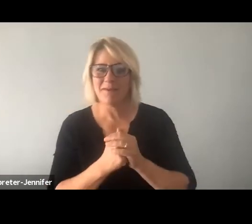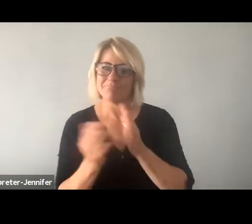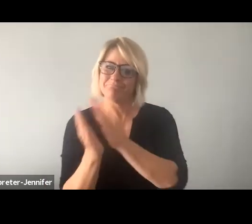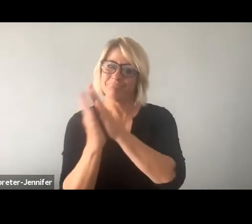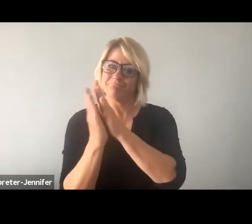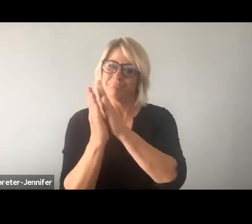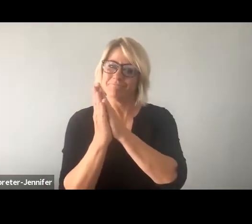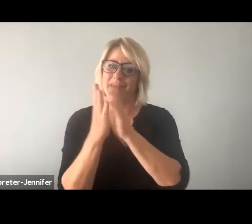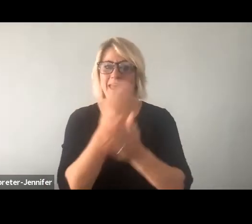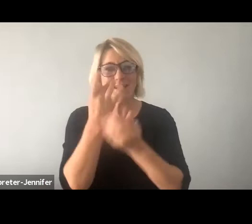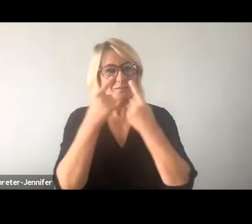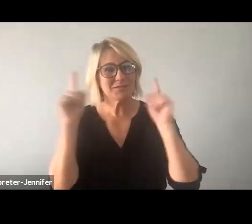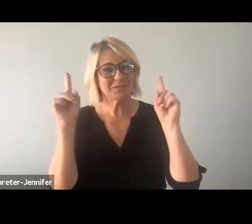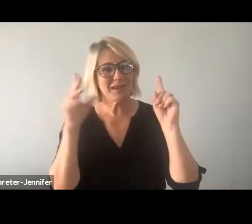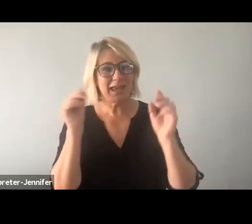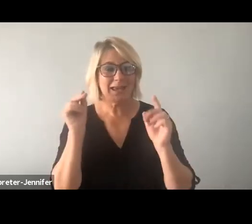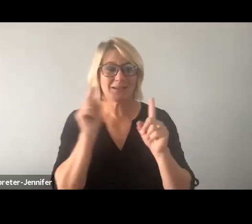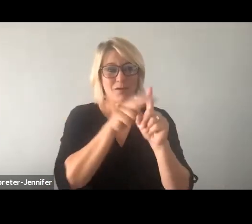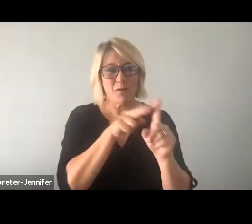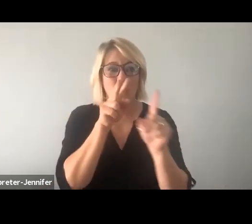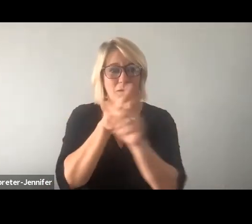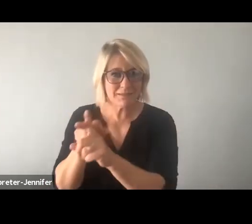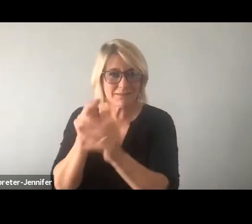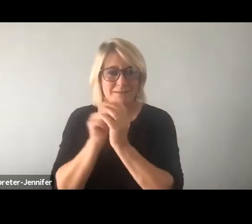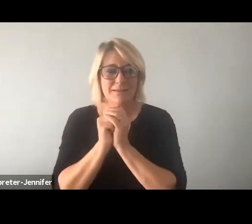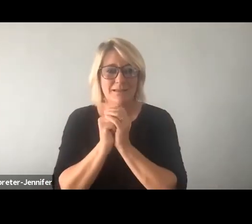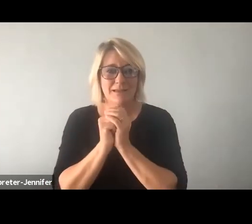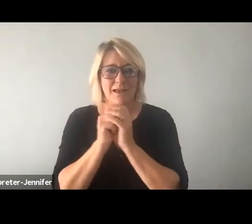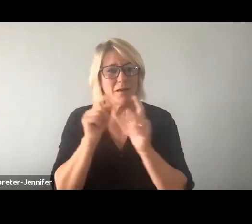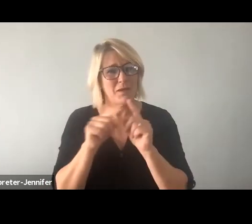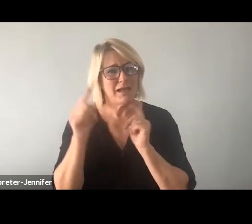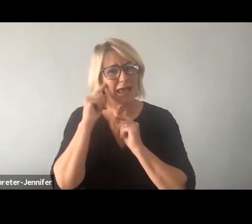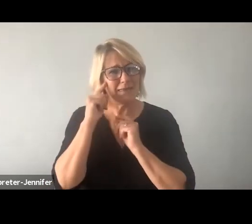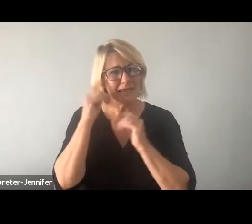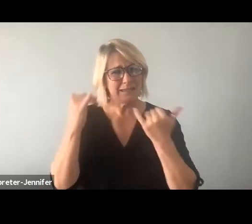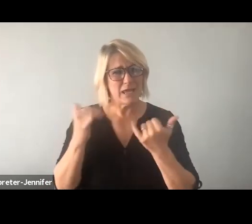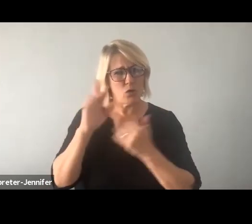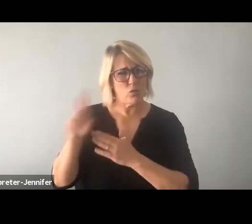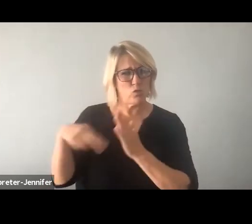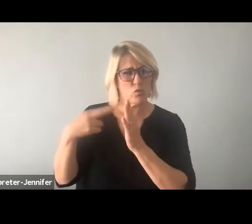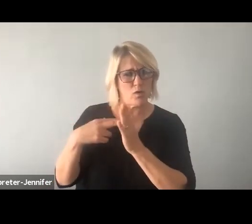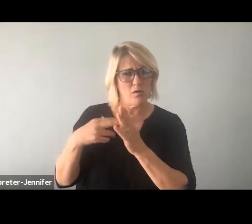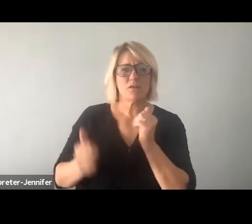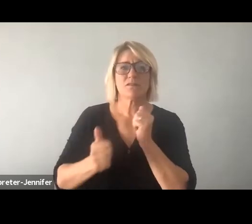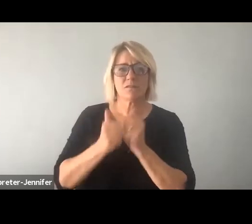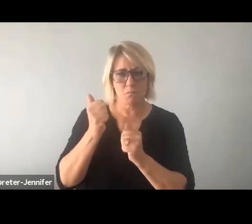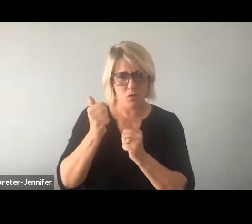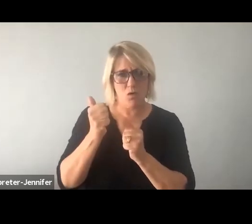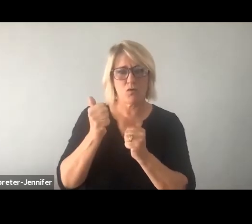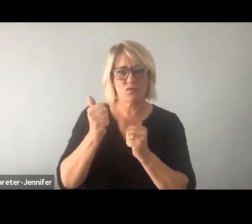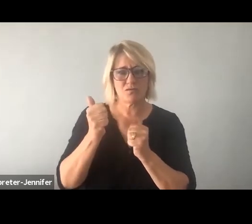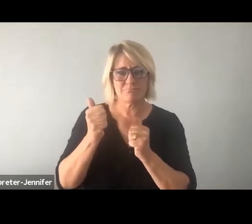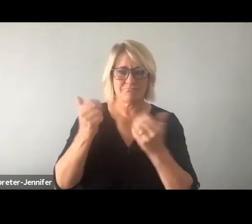and accomplishments and appointments. And but I believe the appointment she's serving in now may be the most prestigious